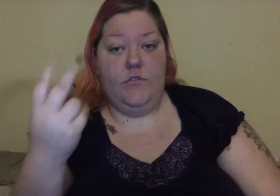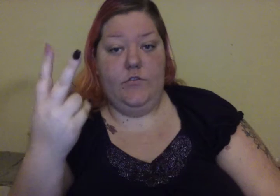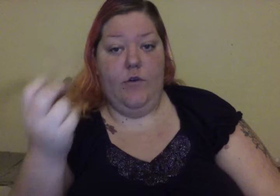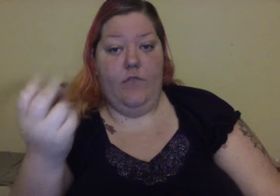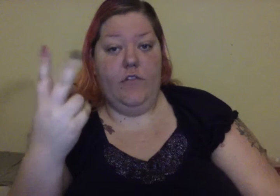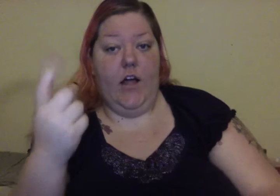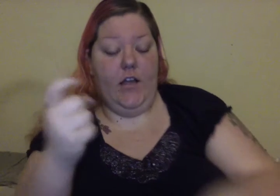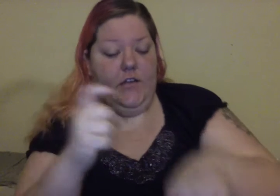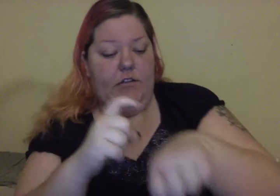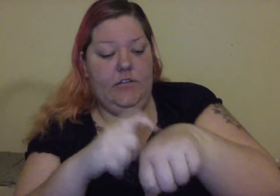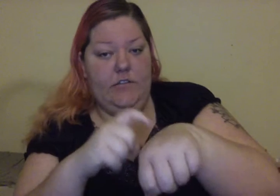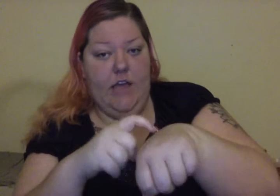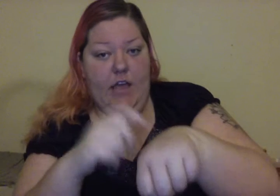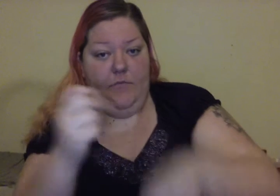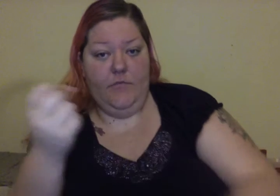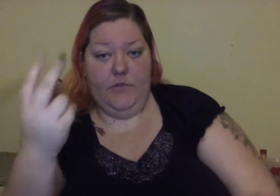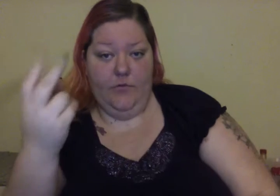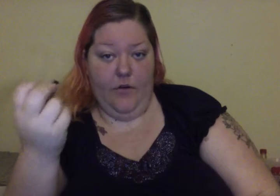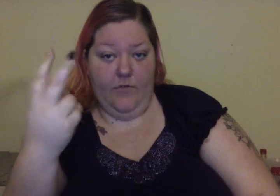12 o'clock. Time, 12 o'clock.